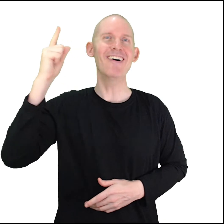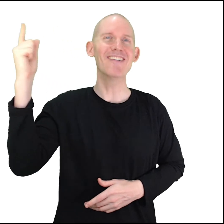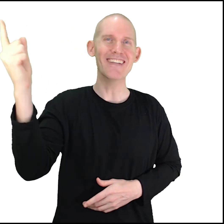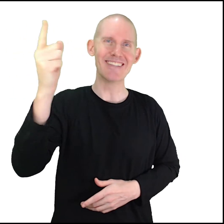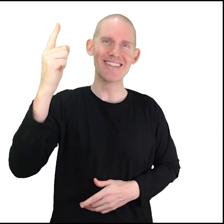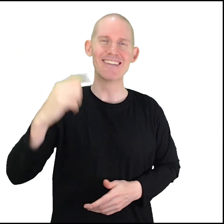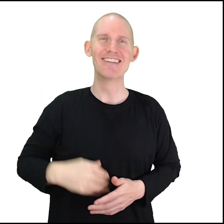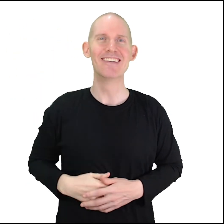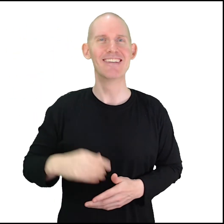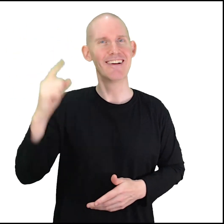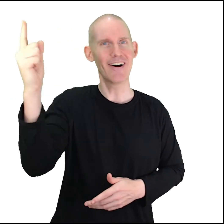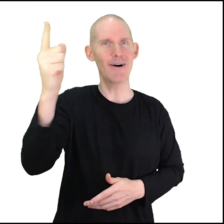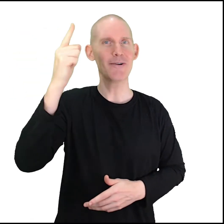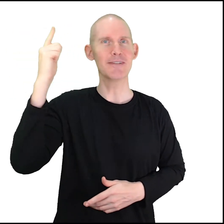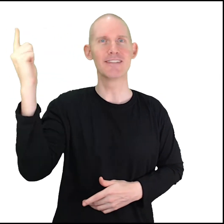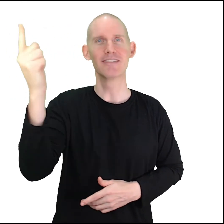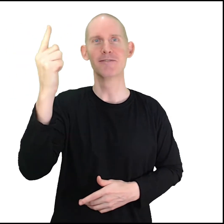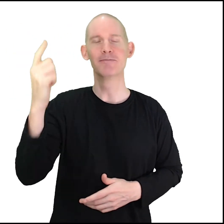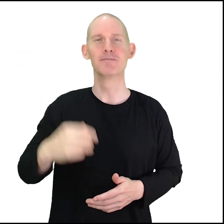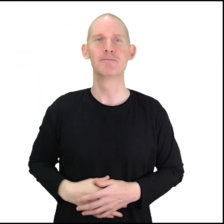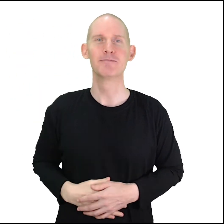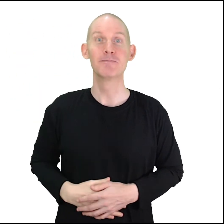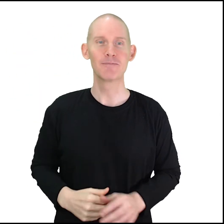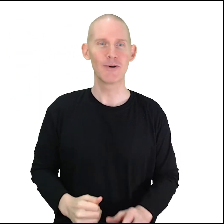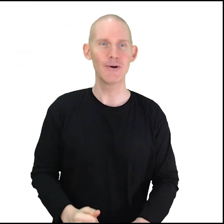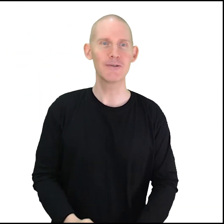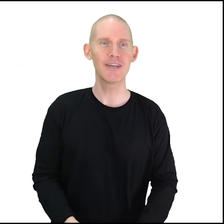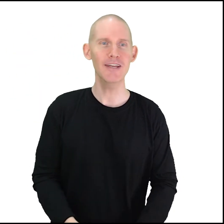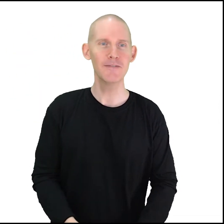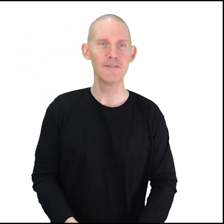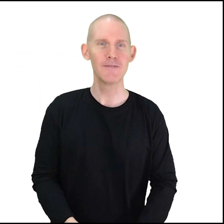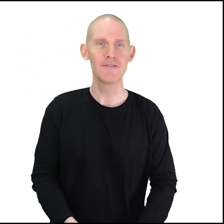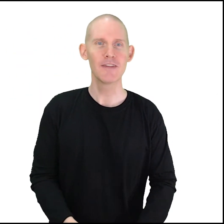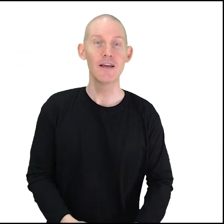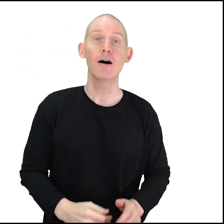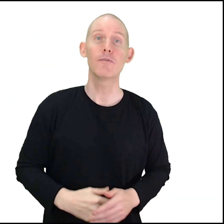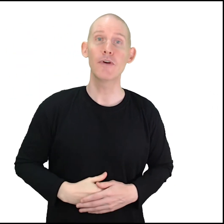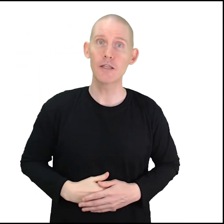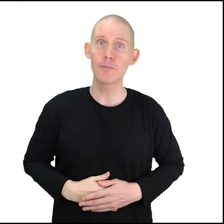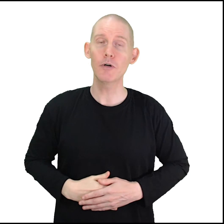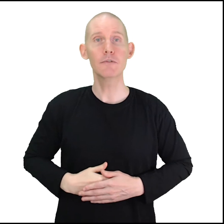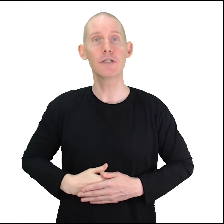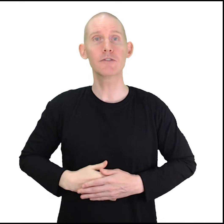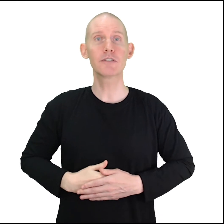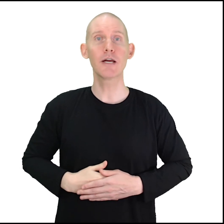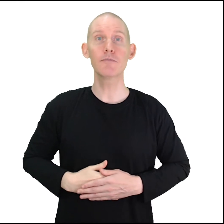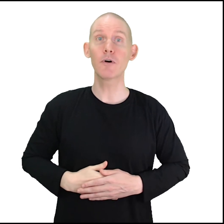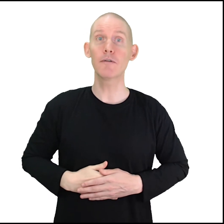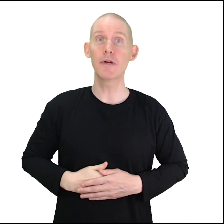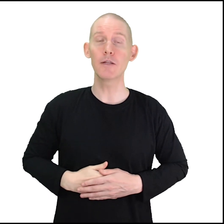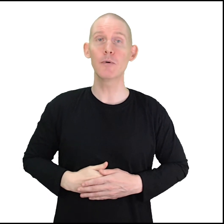always. Always. Okay. Available. Here's a sign for available.